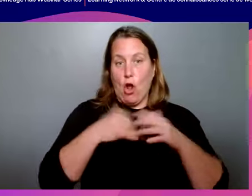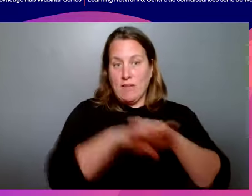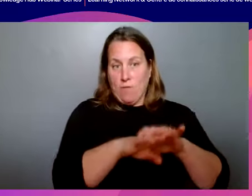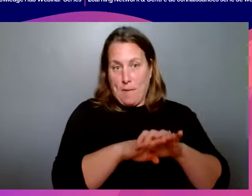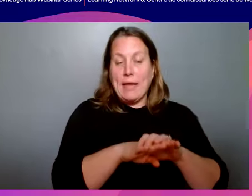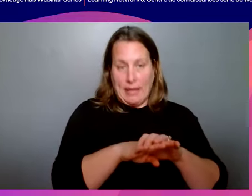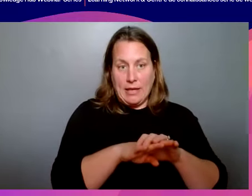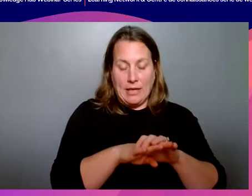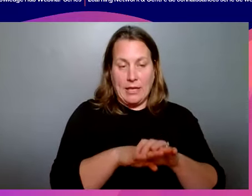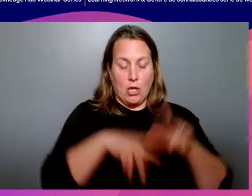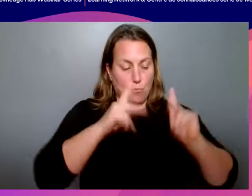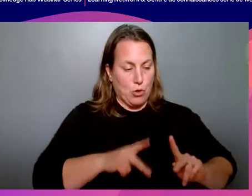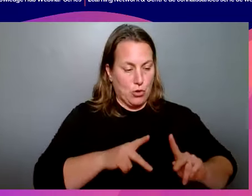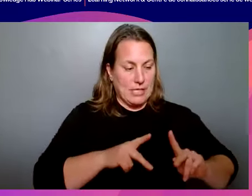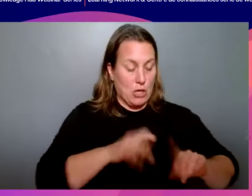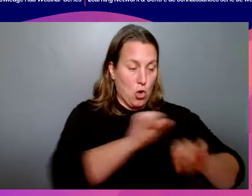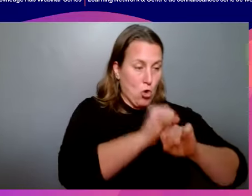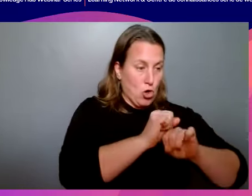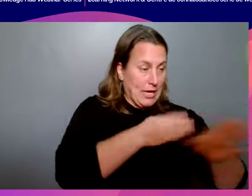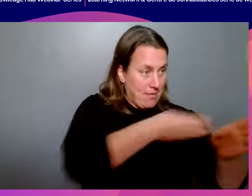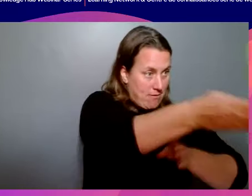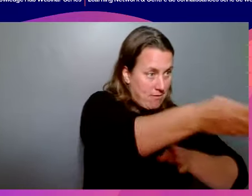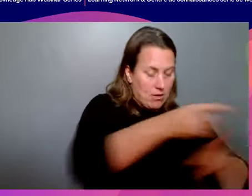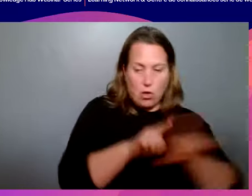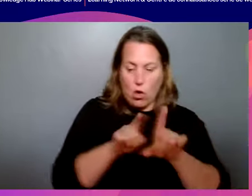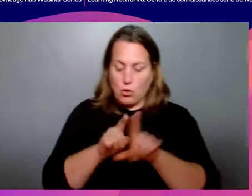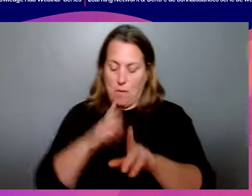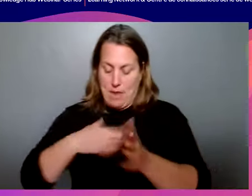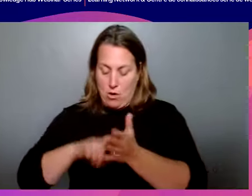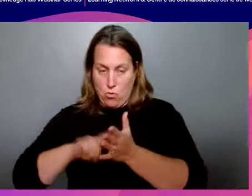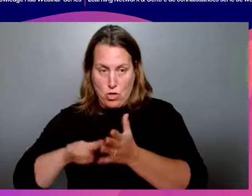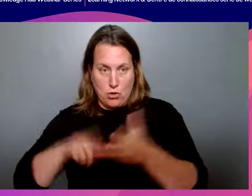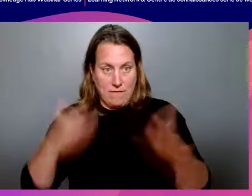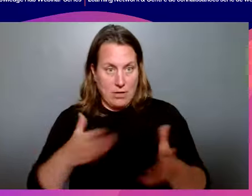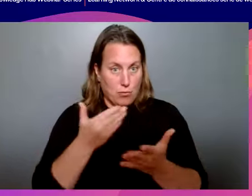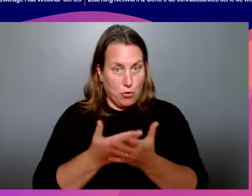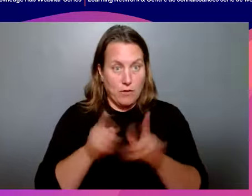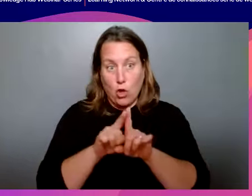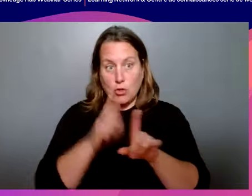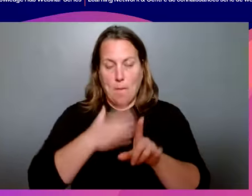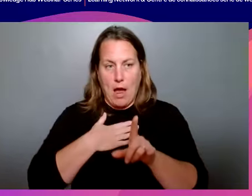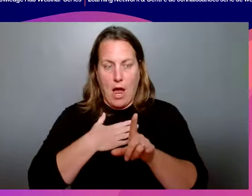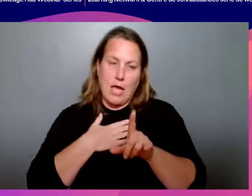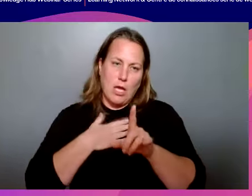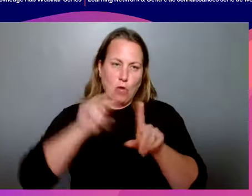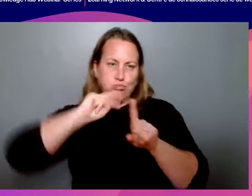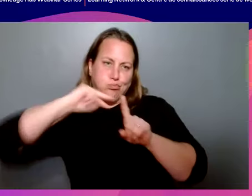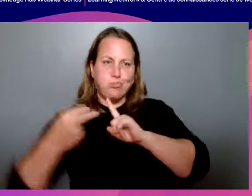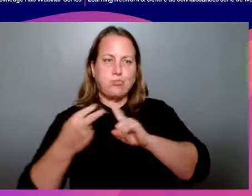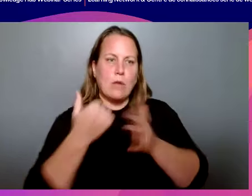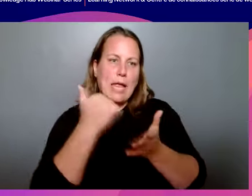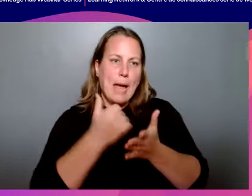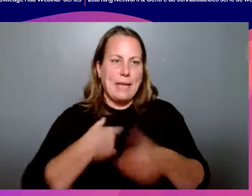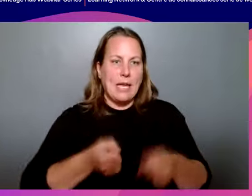of working in the sector, as well as my research and sociological lens, which informs my understanding